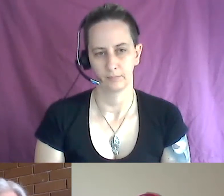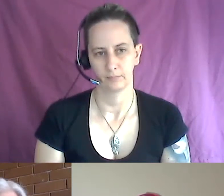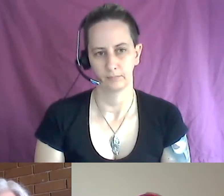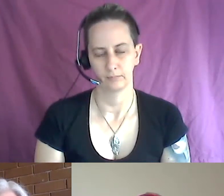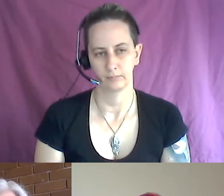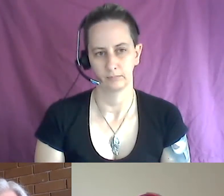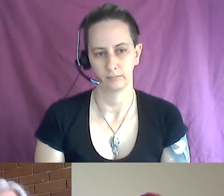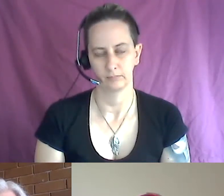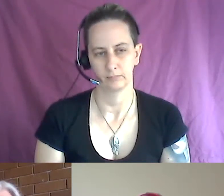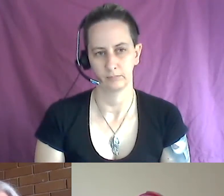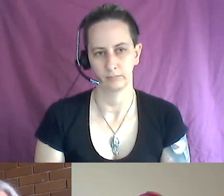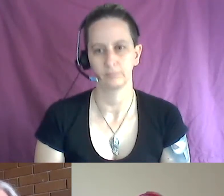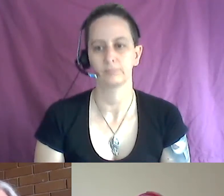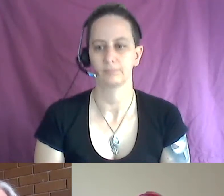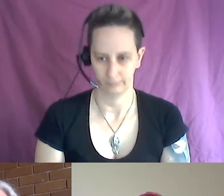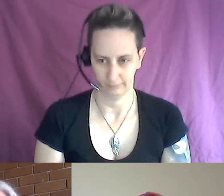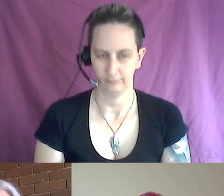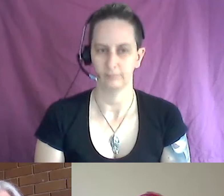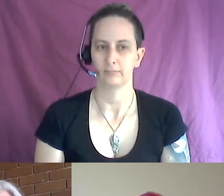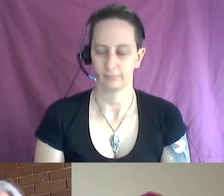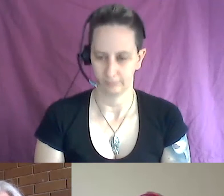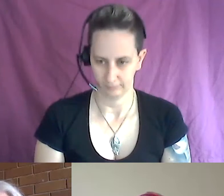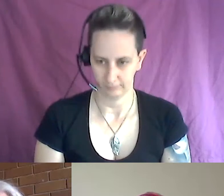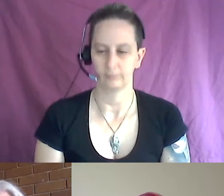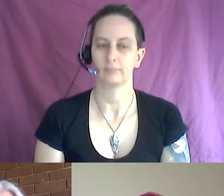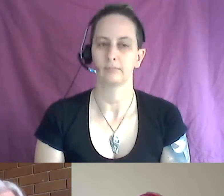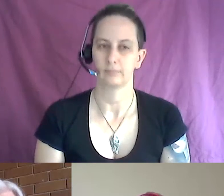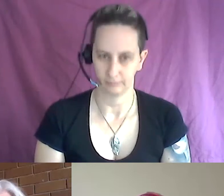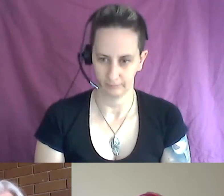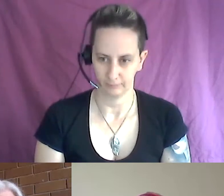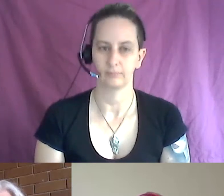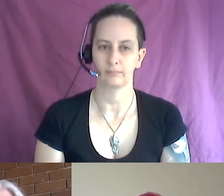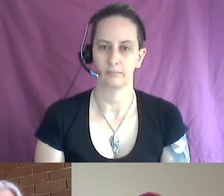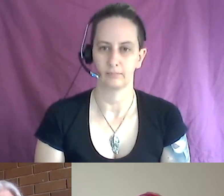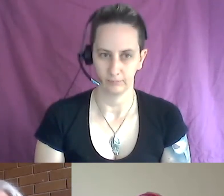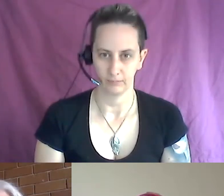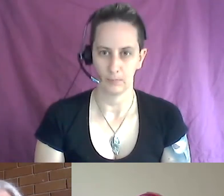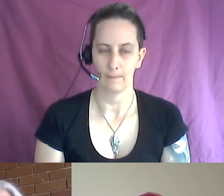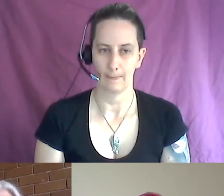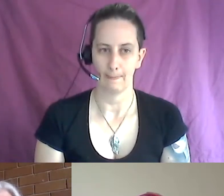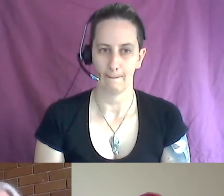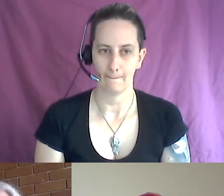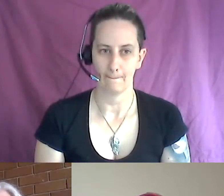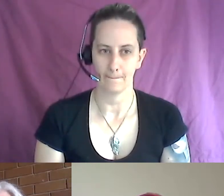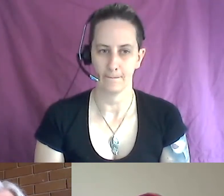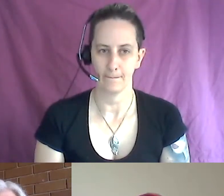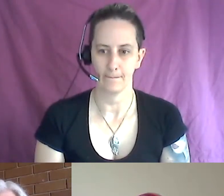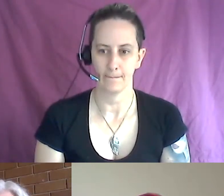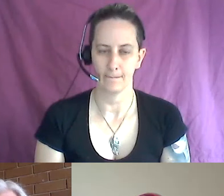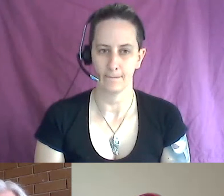furor in the deaf community and was part of the demise of signed English, well and truly. It was not applied properly at all from a linguistic